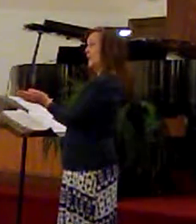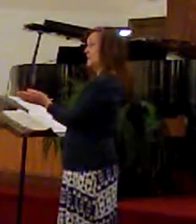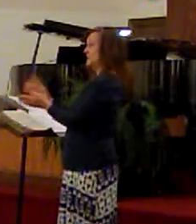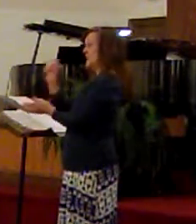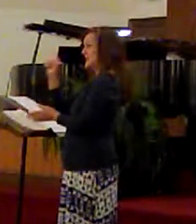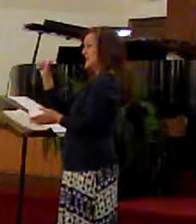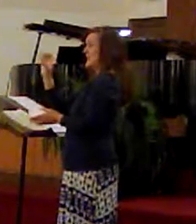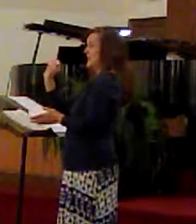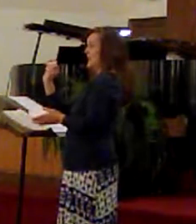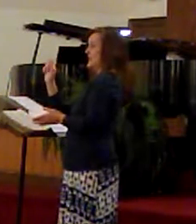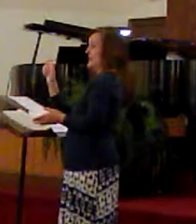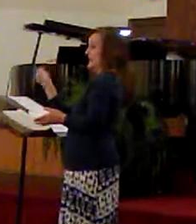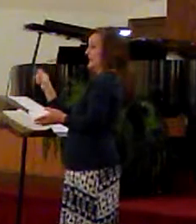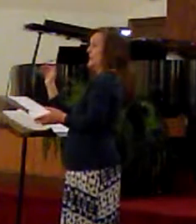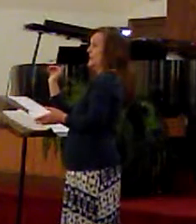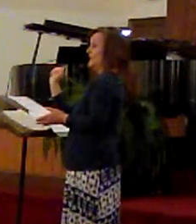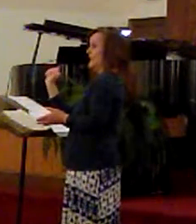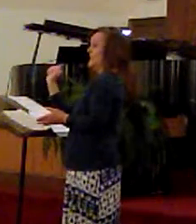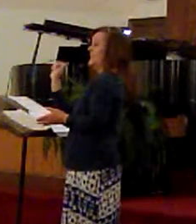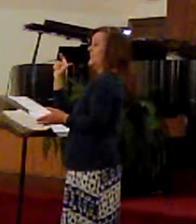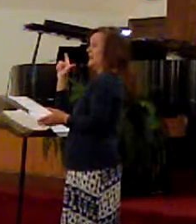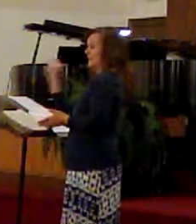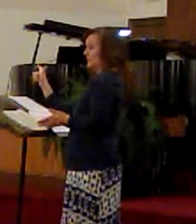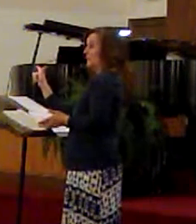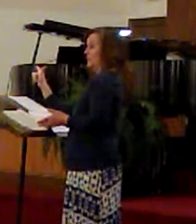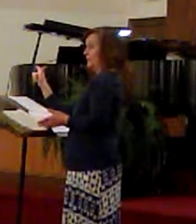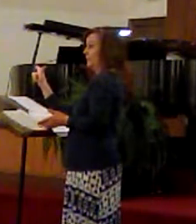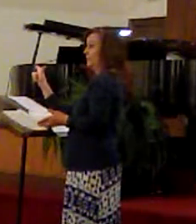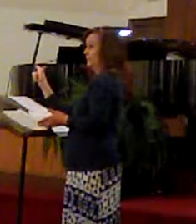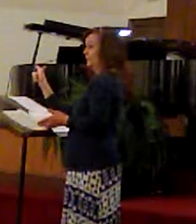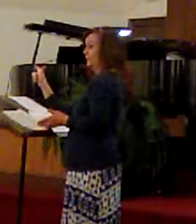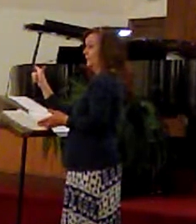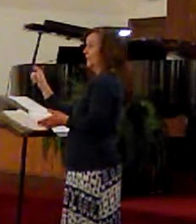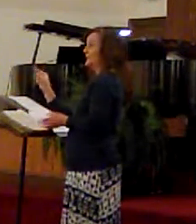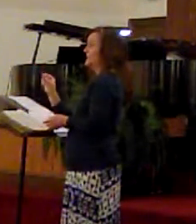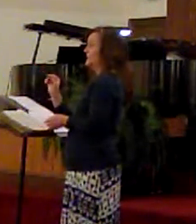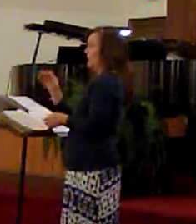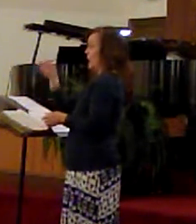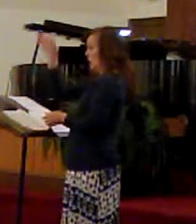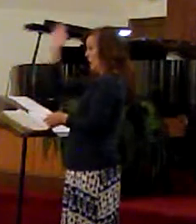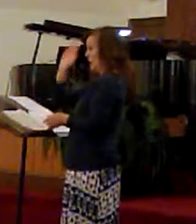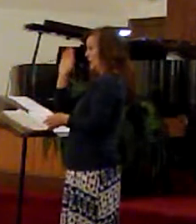This is God's covenant with us. Yes.